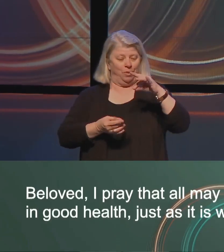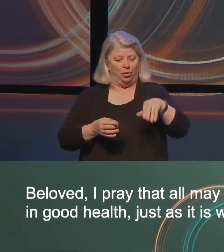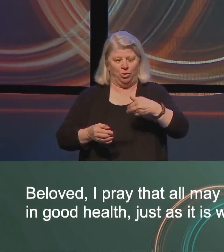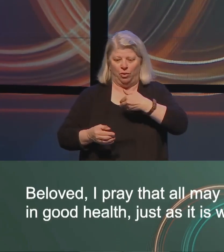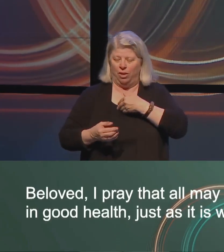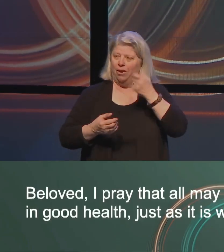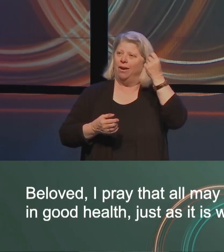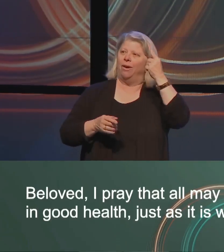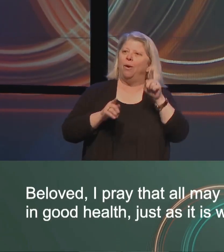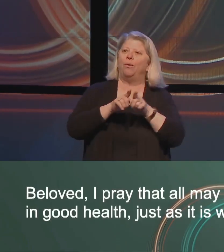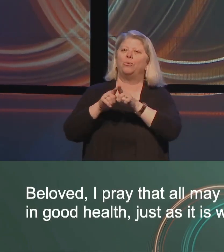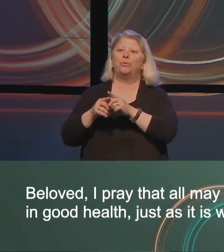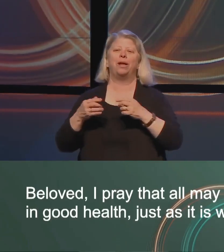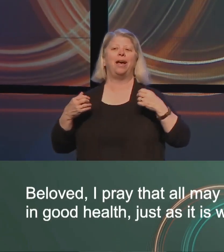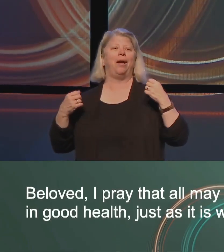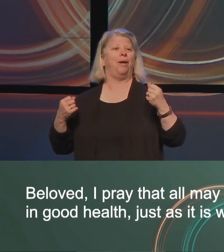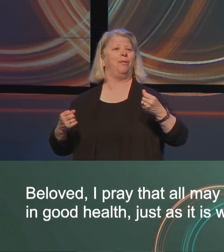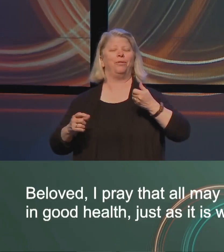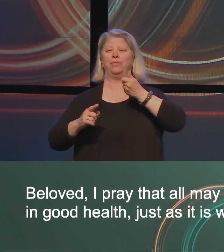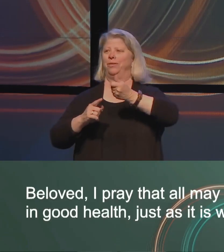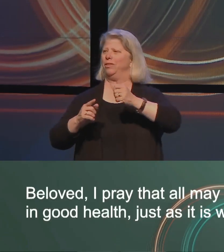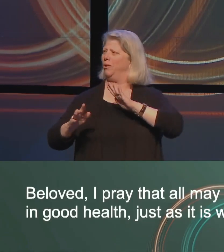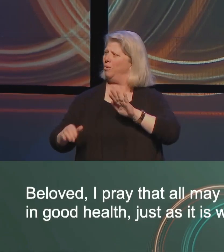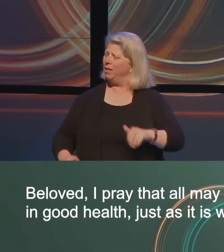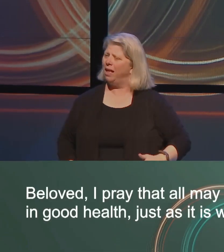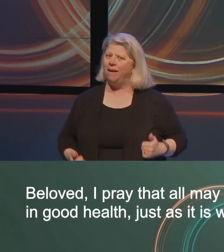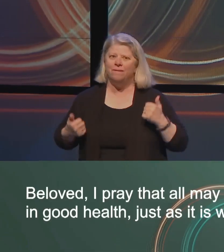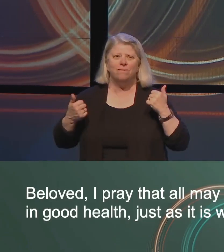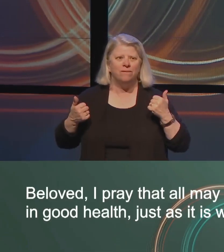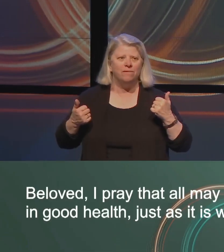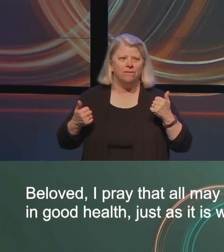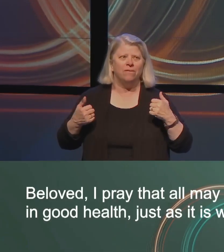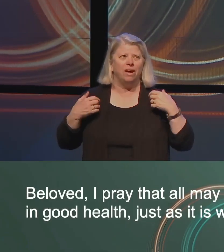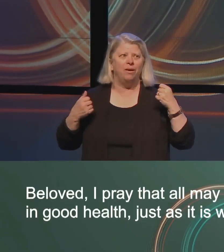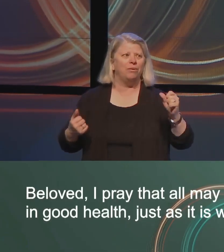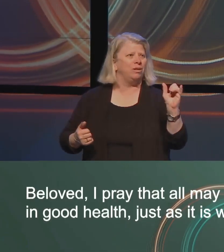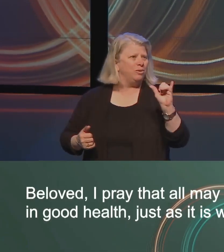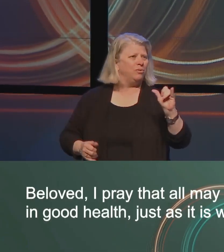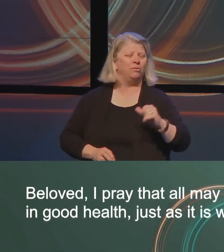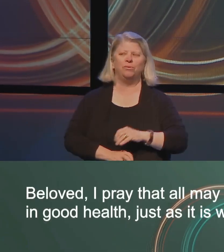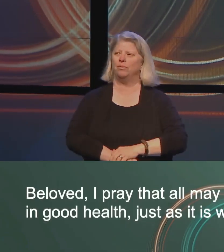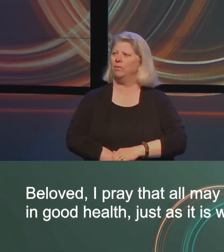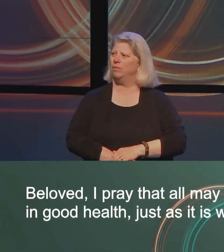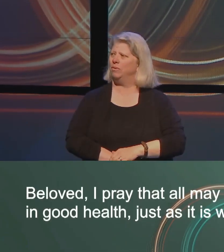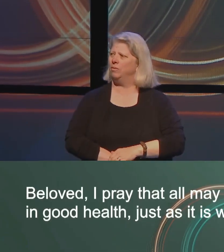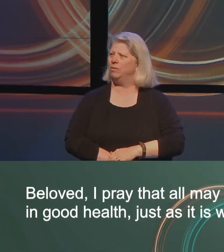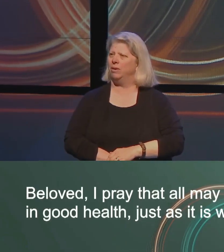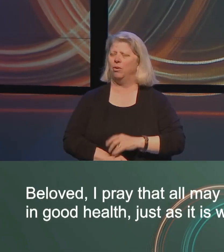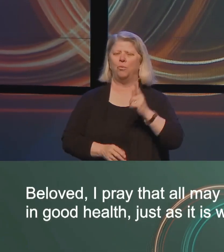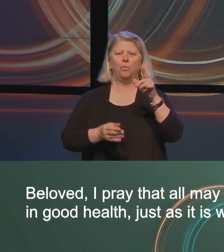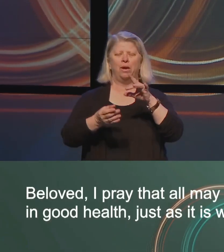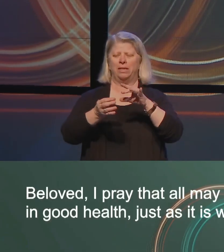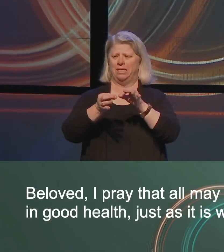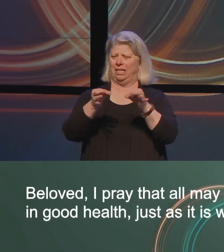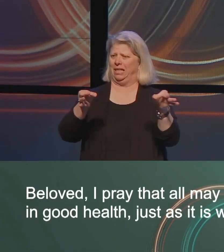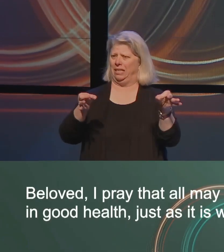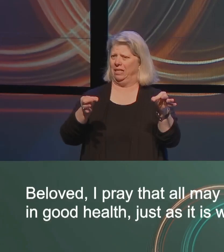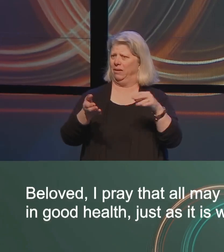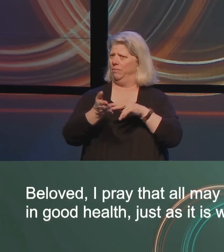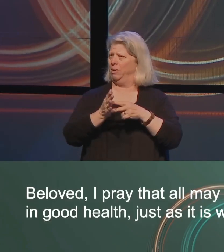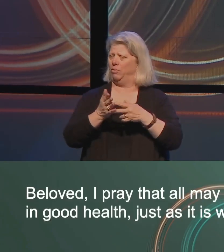understanding, but that their health itself, their very life, would be healthy. And what we get from this one little